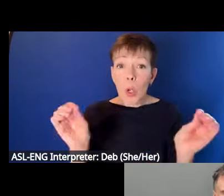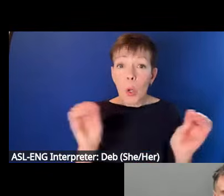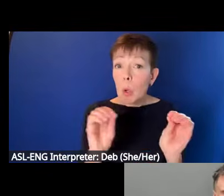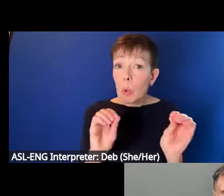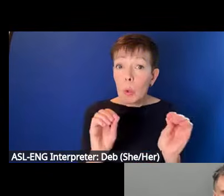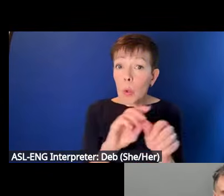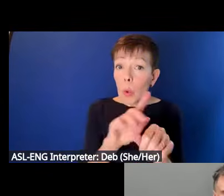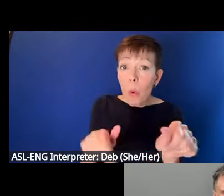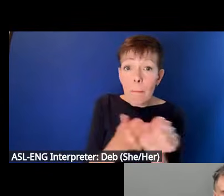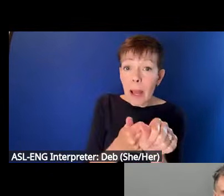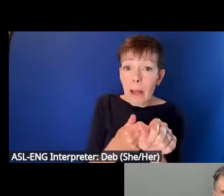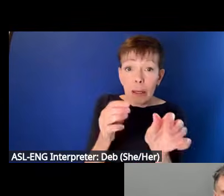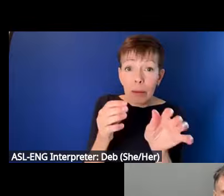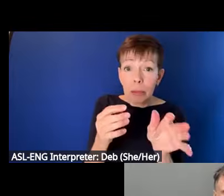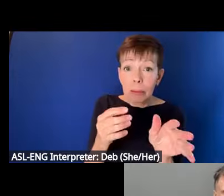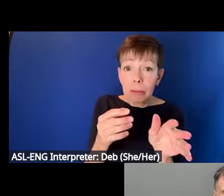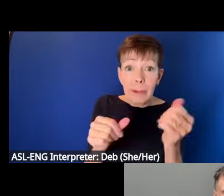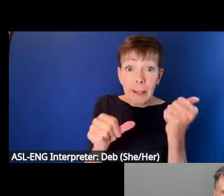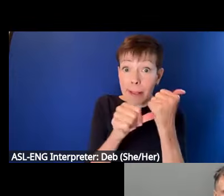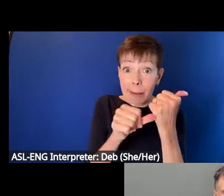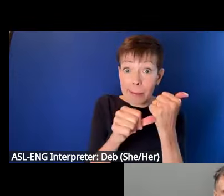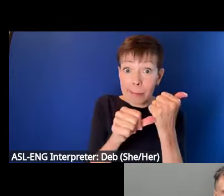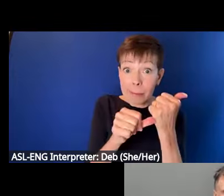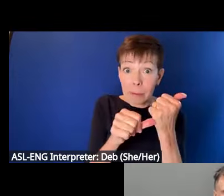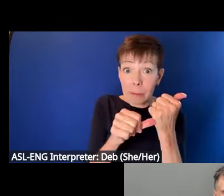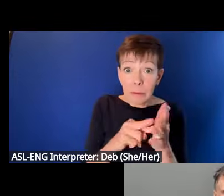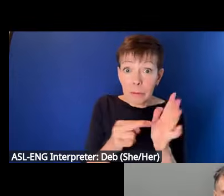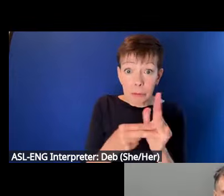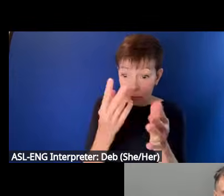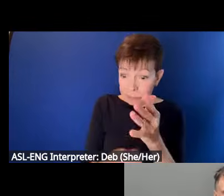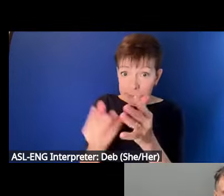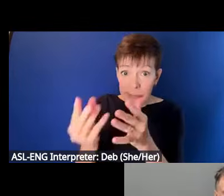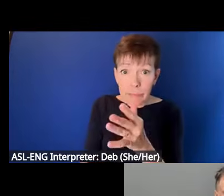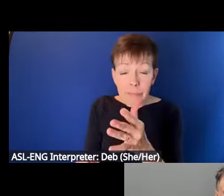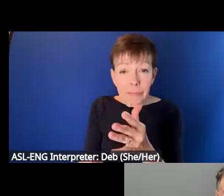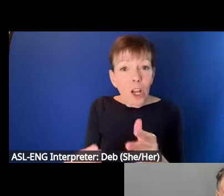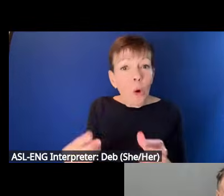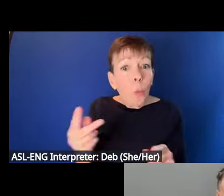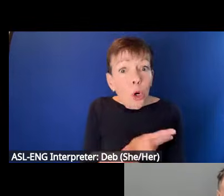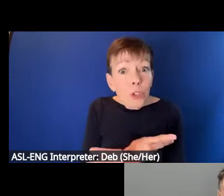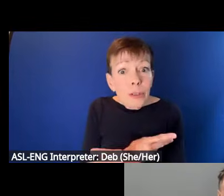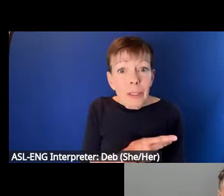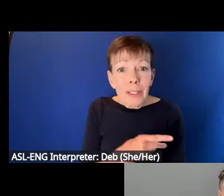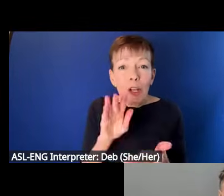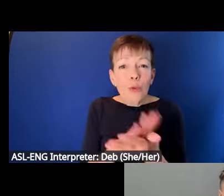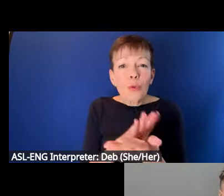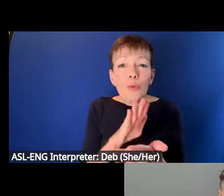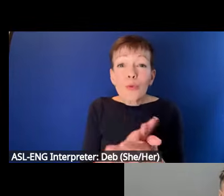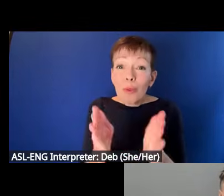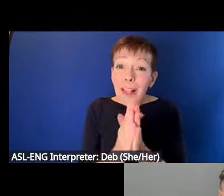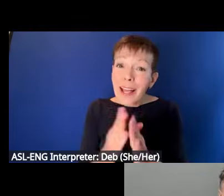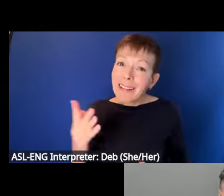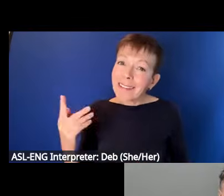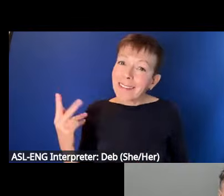in place. And what was almost worse is we were asked to come into the classroom so that she could have at least a modicum of